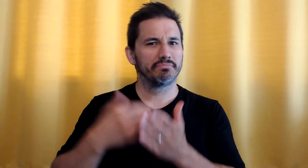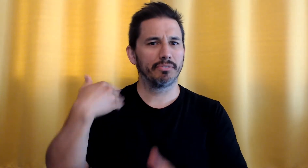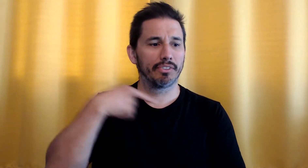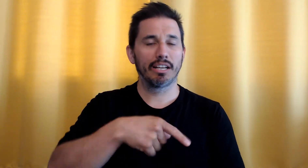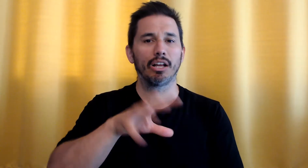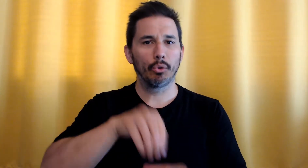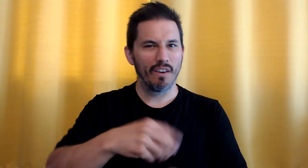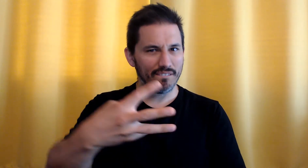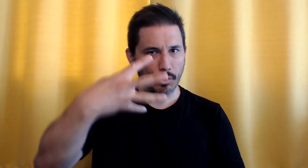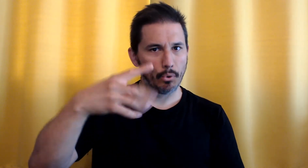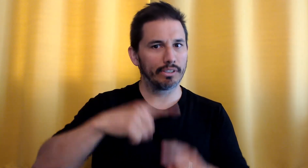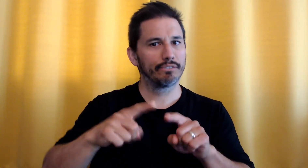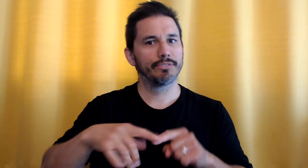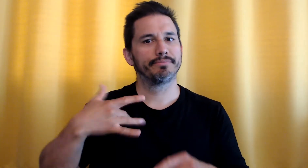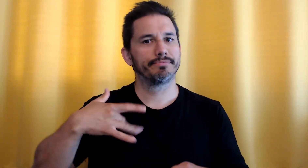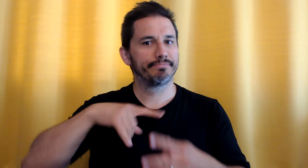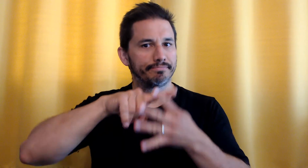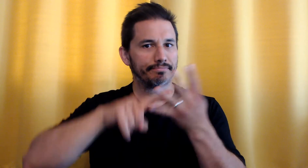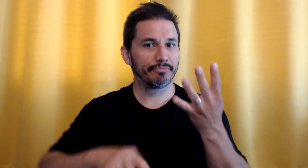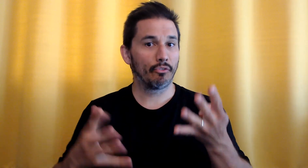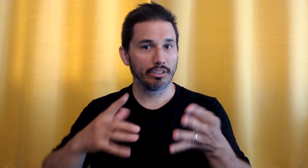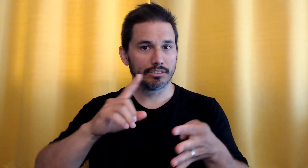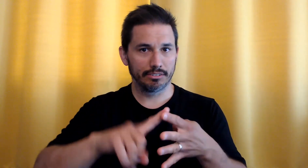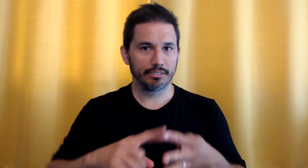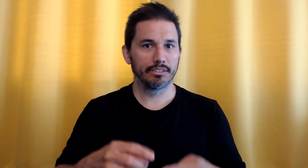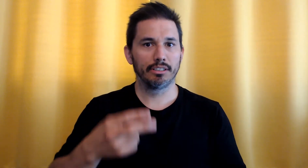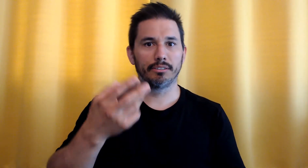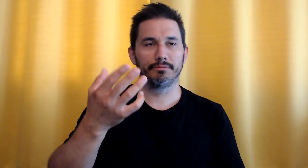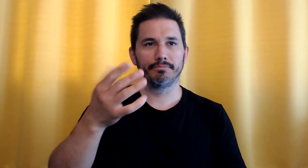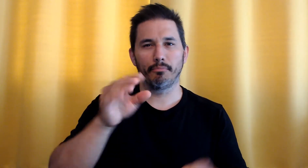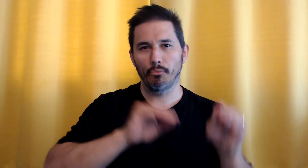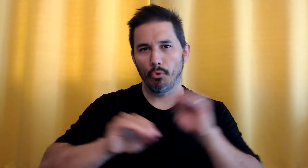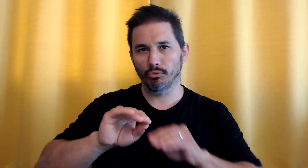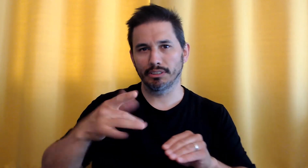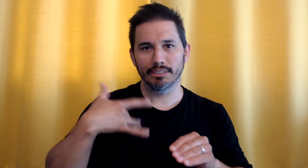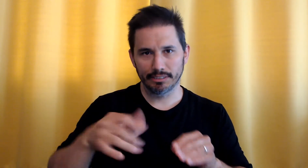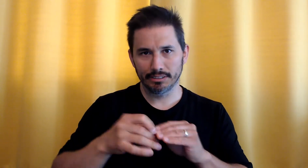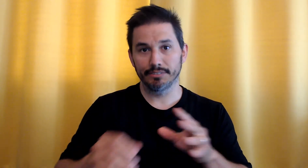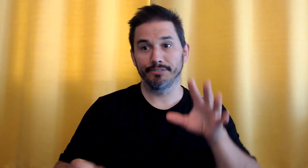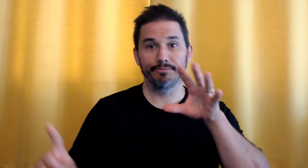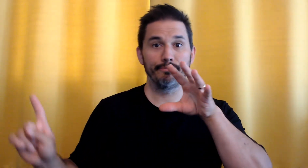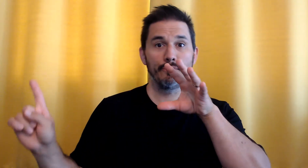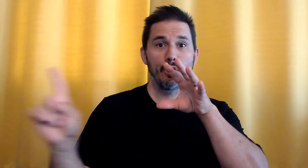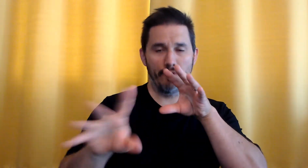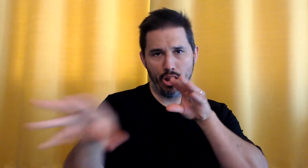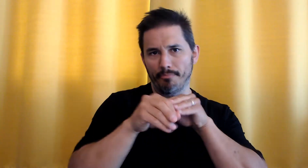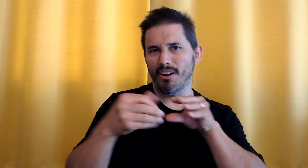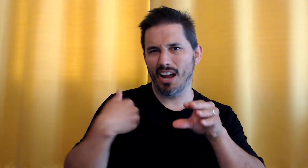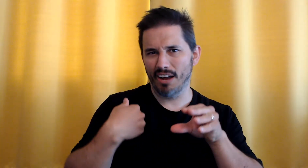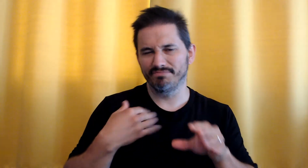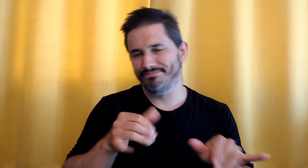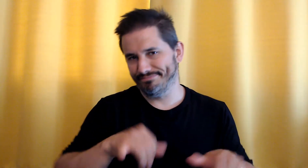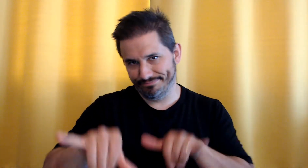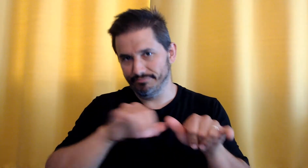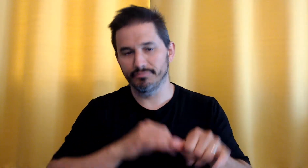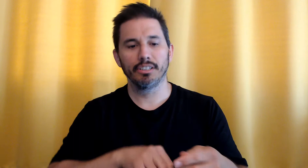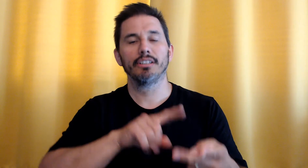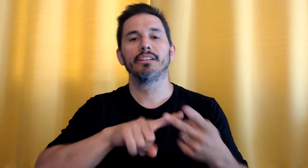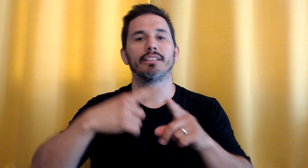Like I've mentioned before, this includes 4 sensors in one device. Firstly, a motion sensor, similar to other